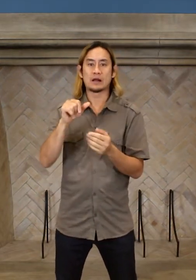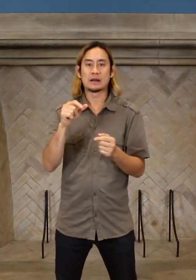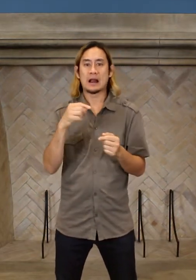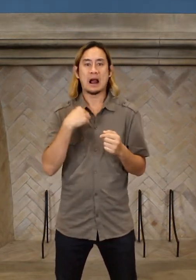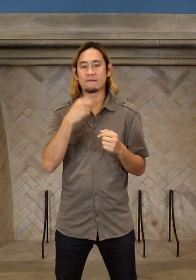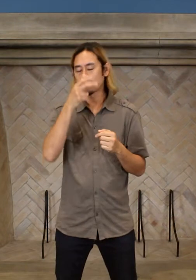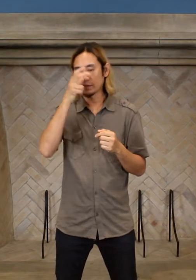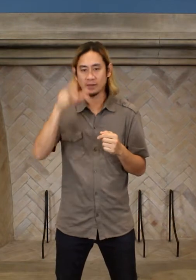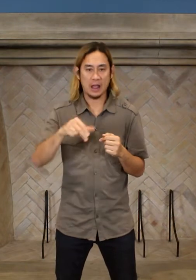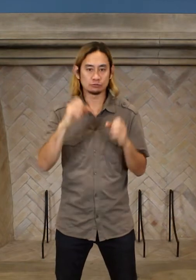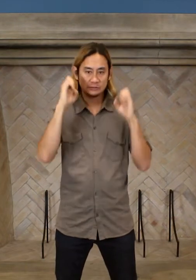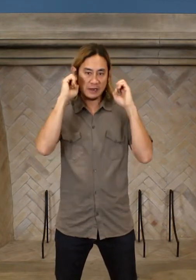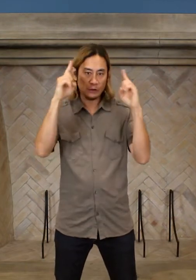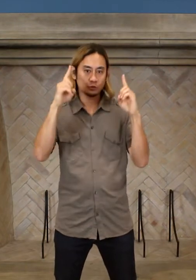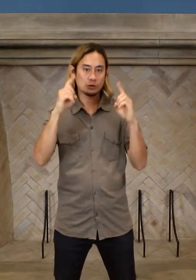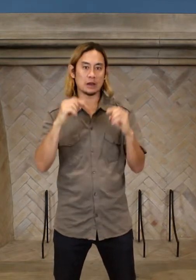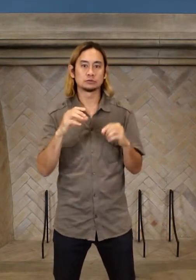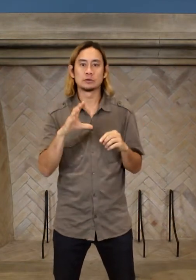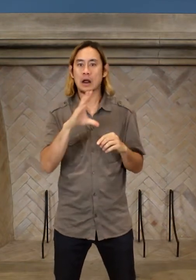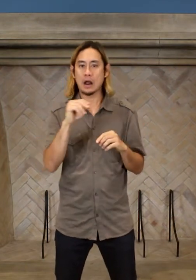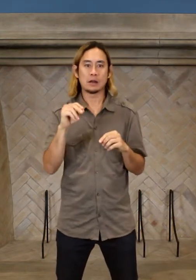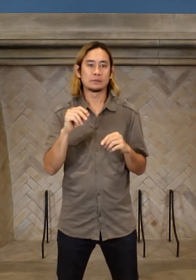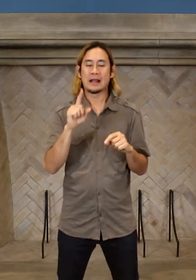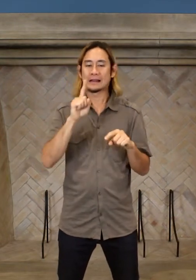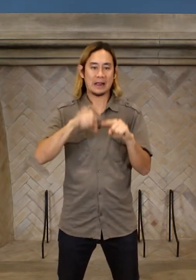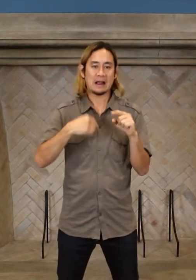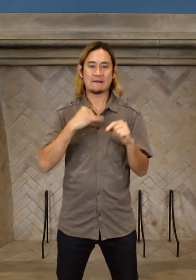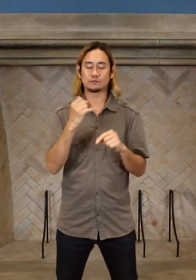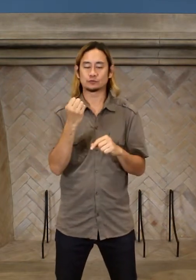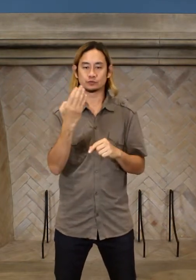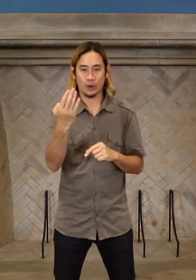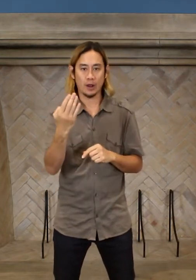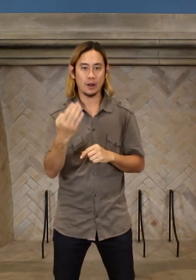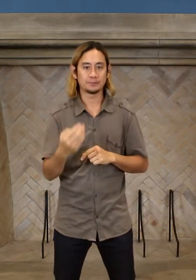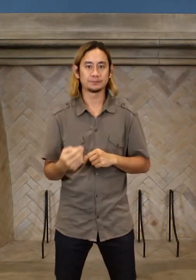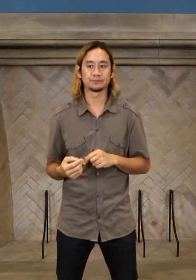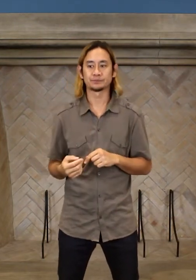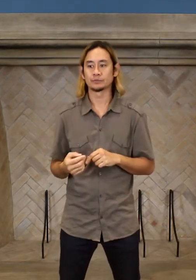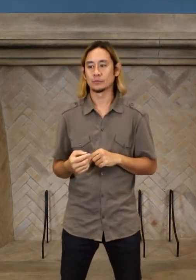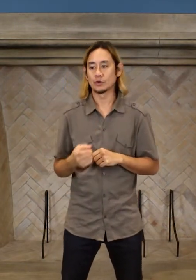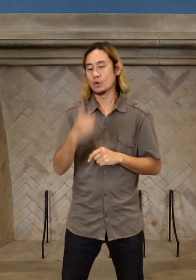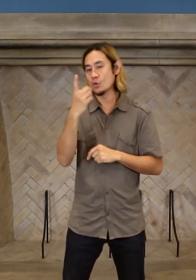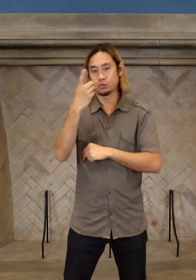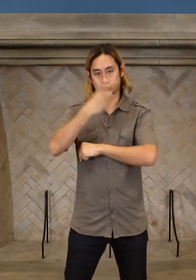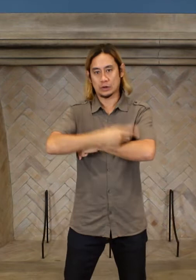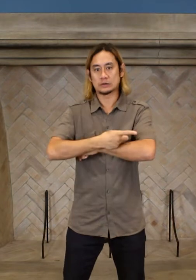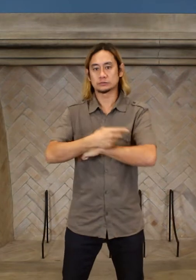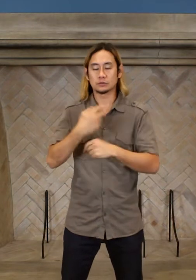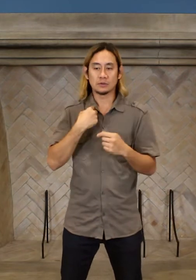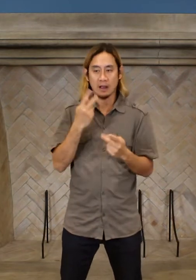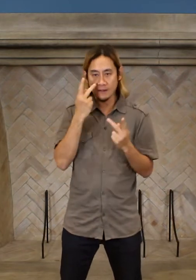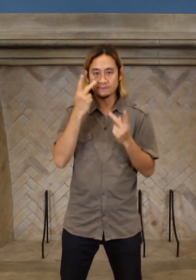I also learned that they have a lousy education system, which therefore they couldn't find a job.